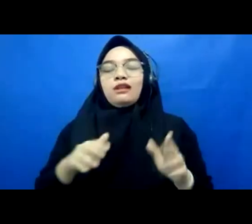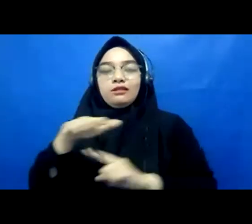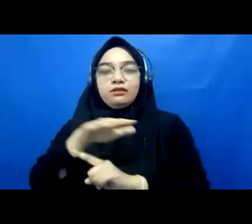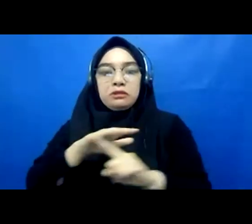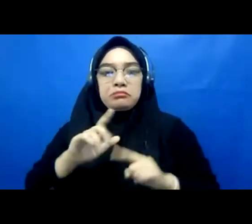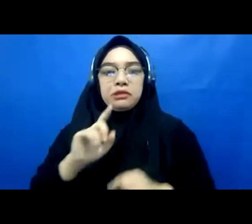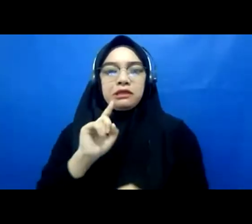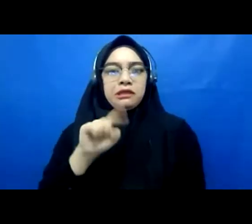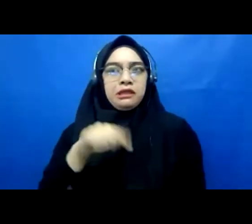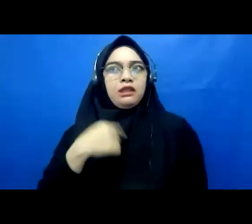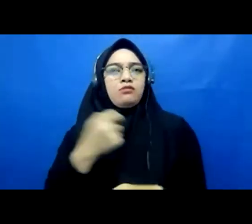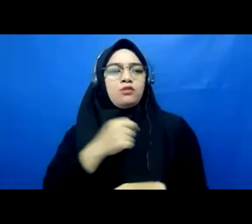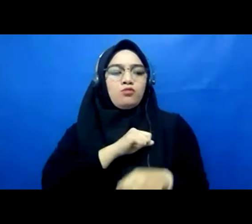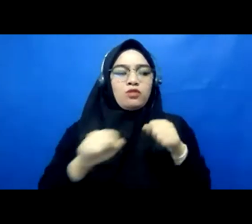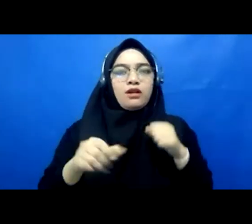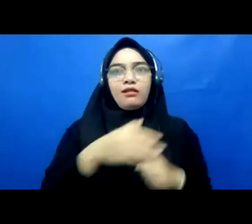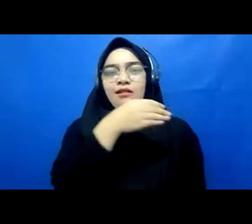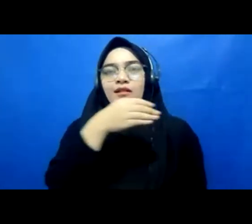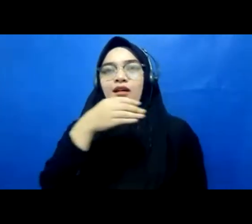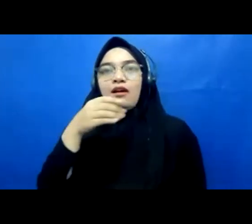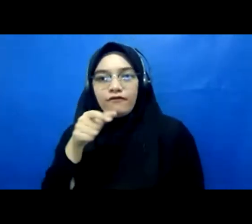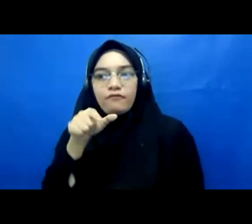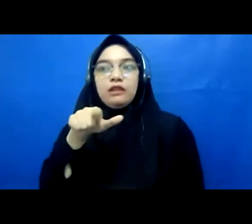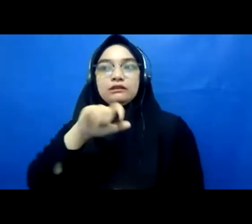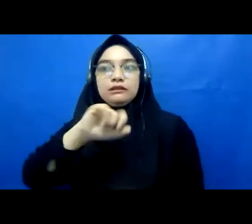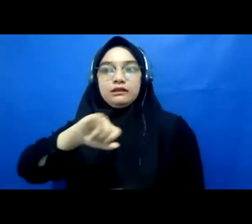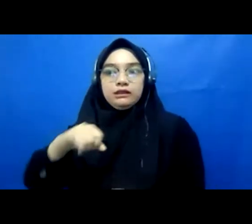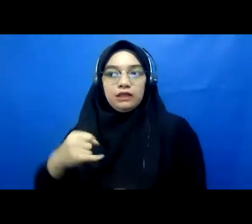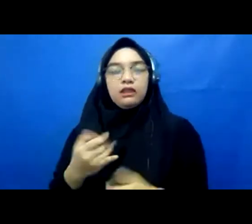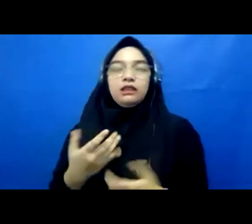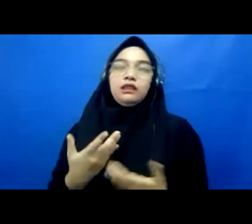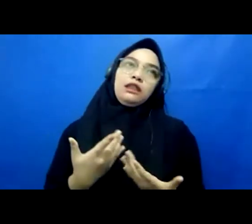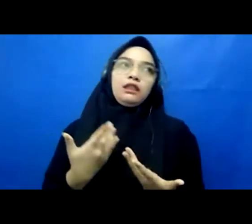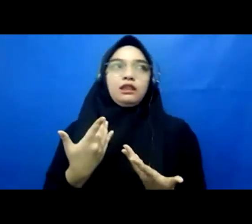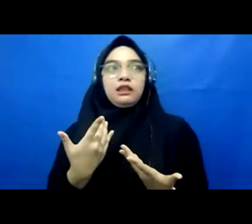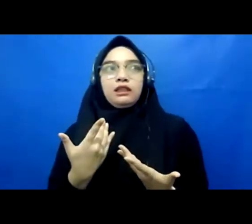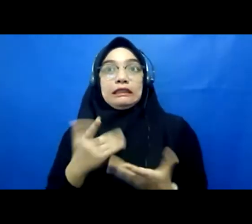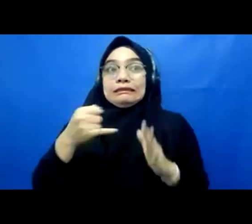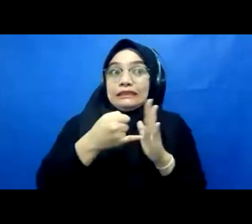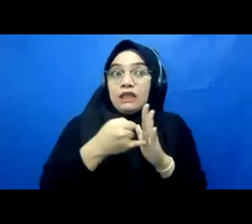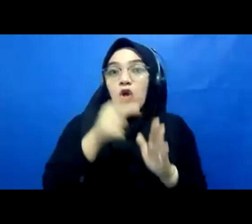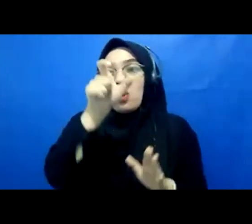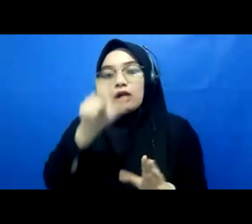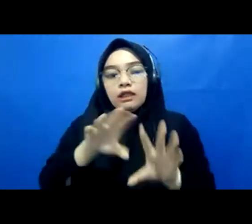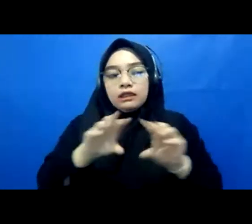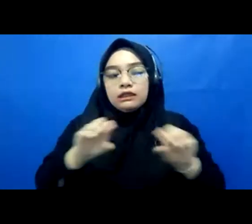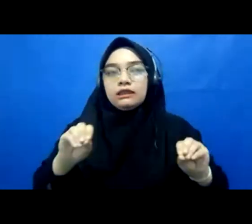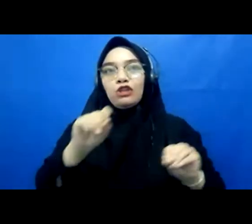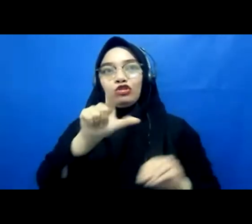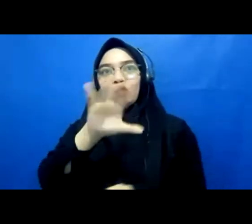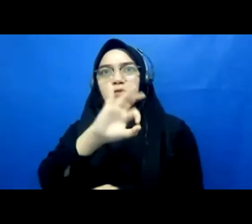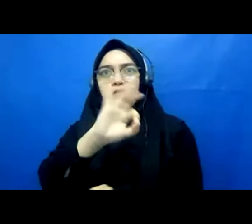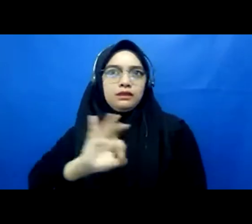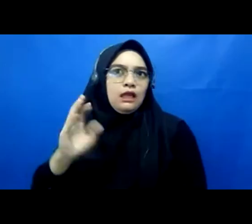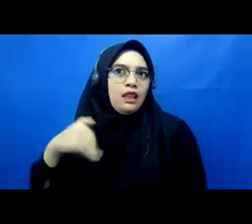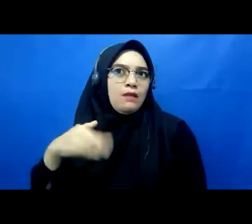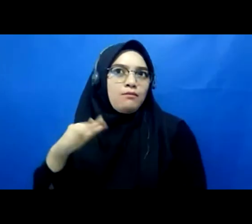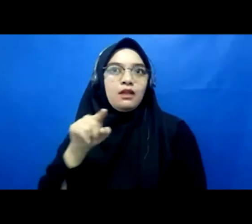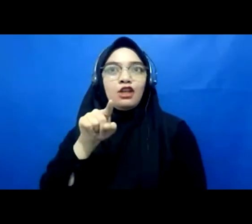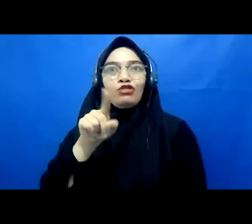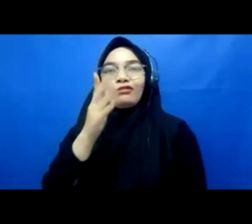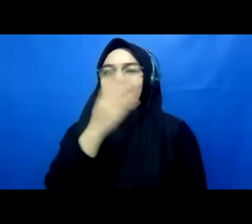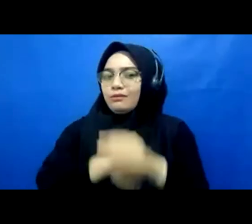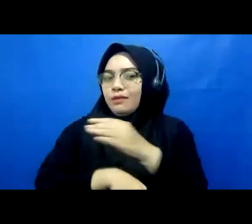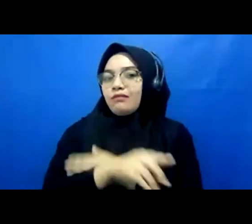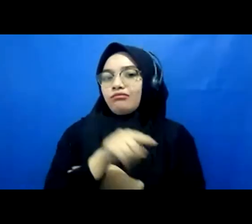by people with disability. 70% of them are person with disability. And also we have a creation shop that produced